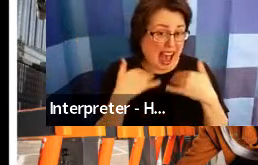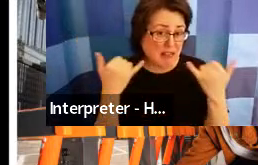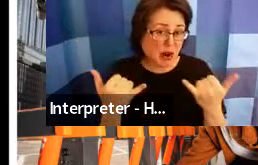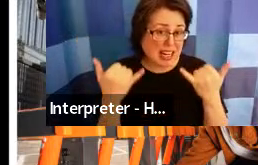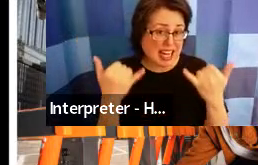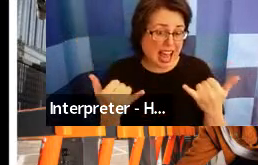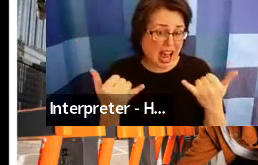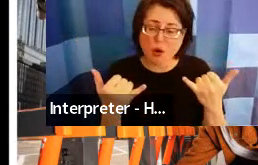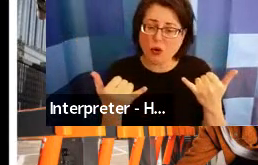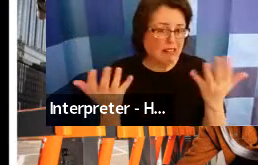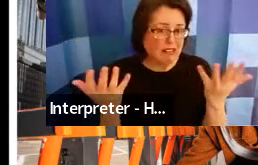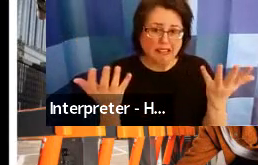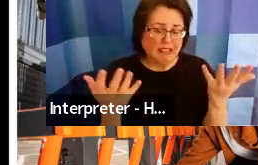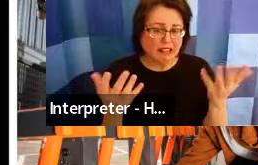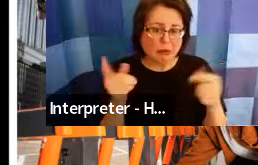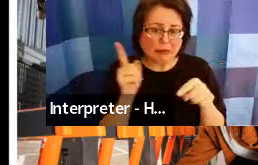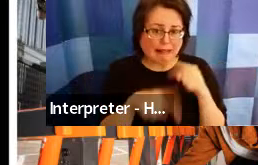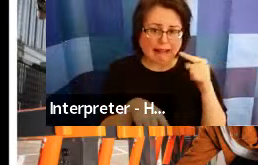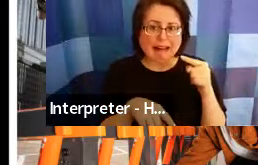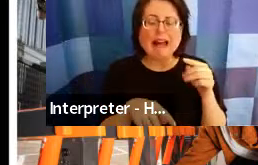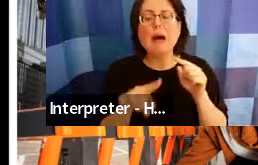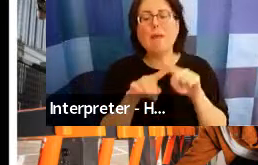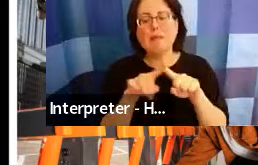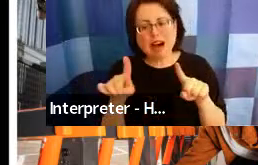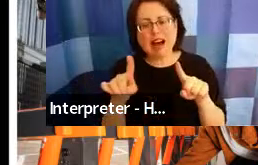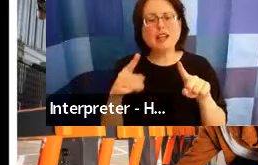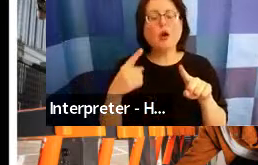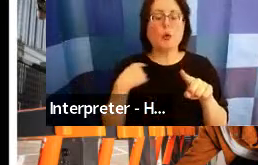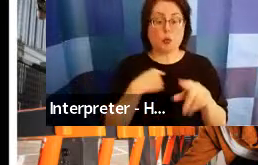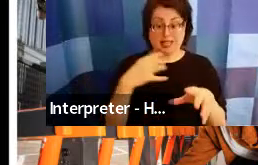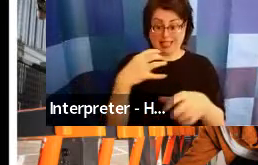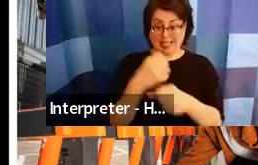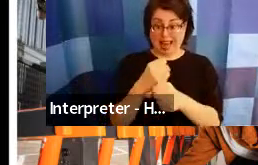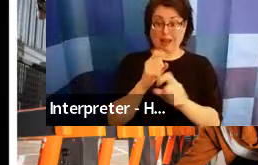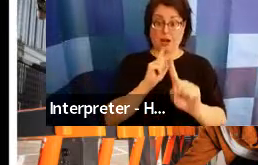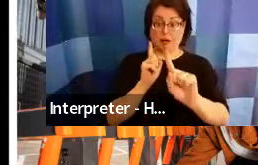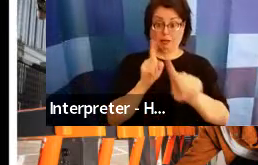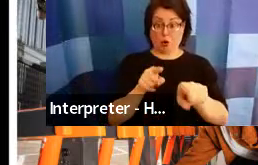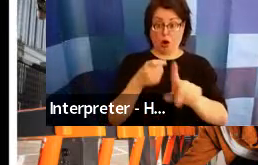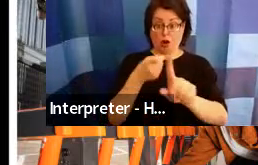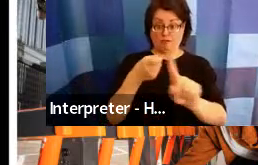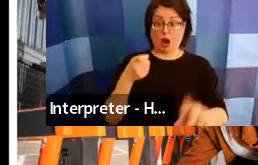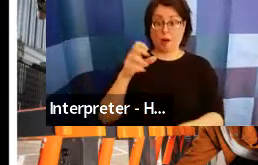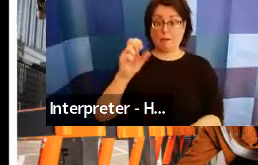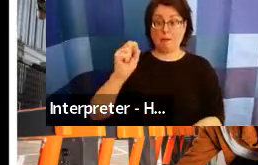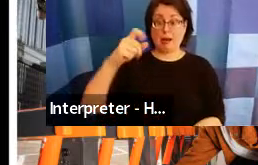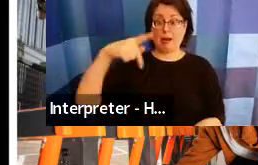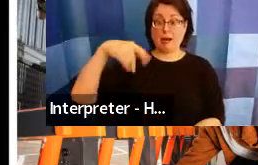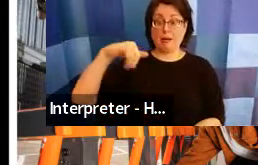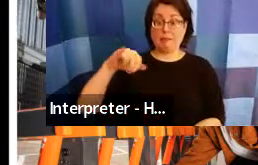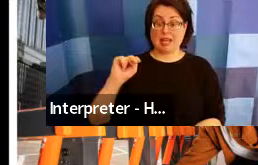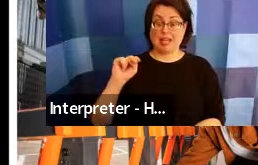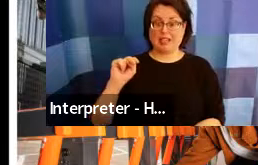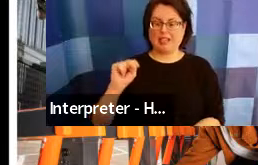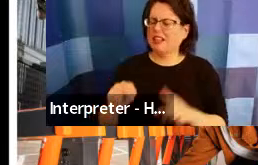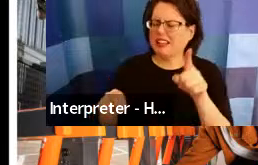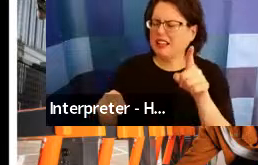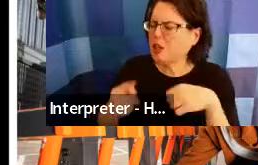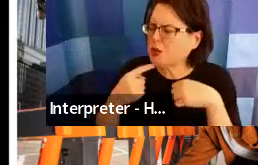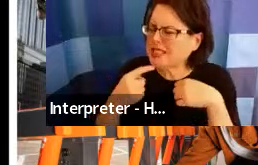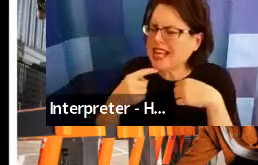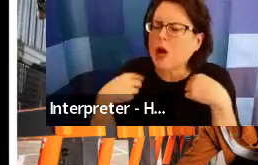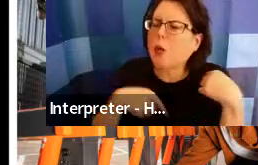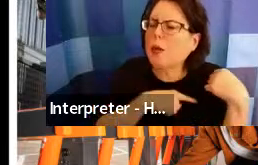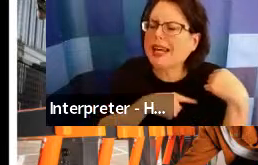All that we can do is kind of receive the reports from SPIN on when. And when you say we, who are